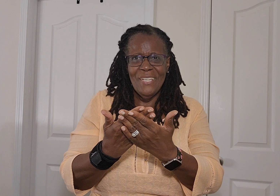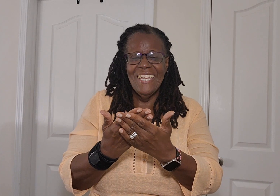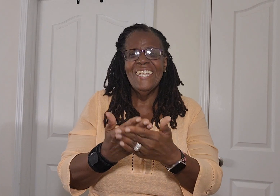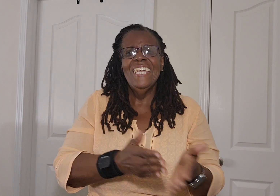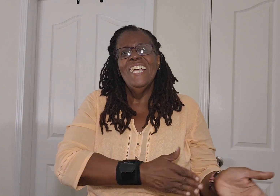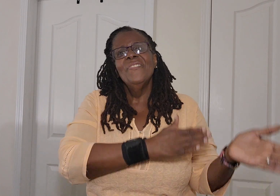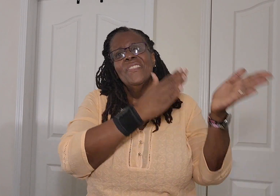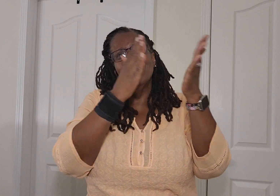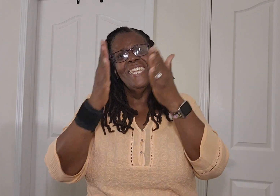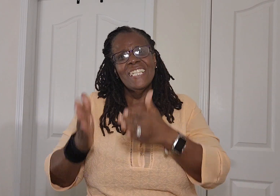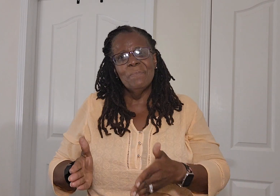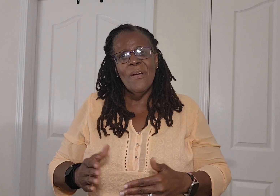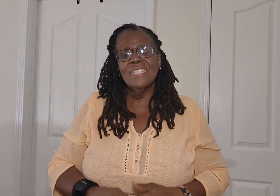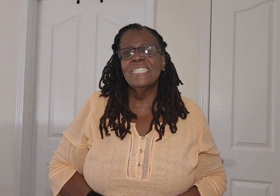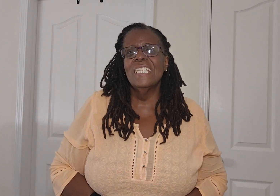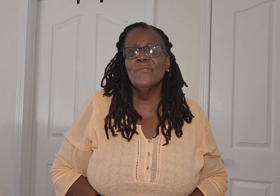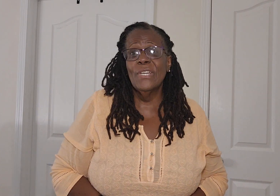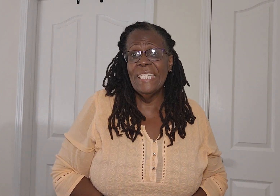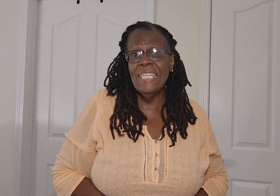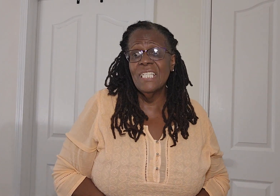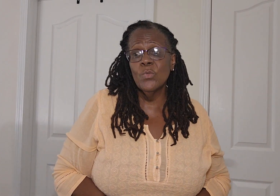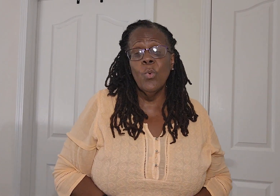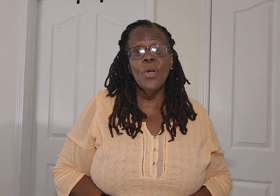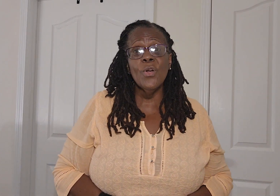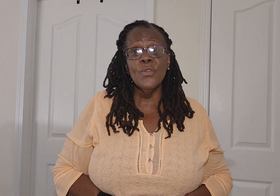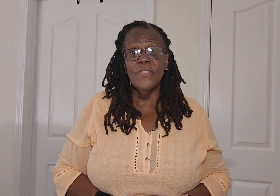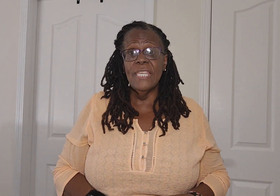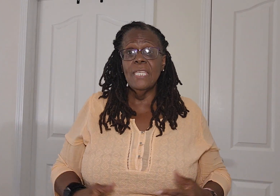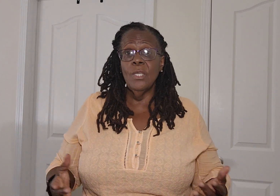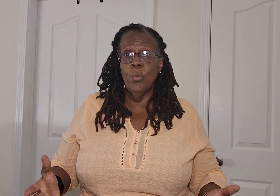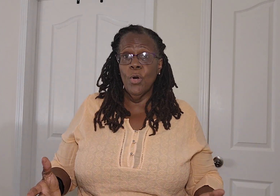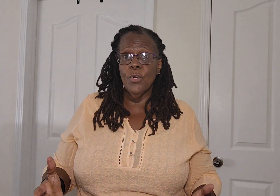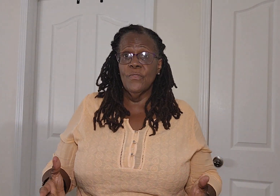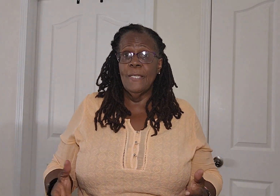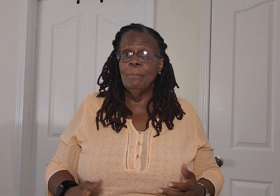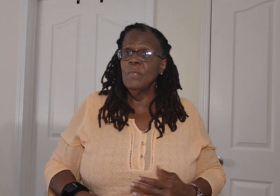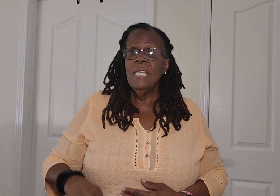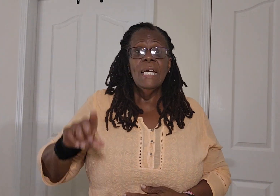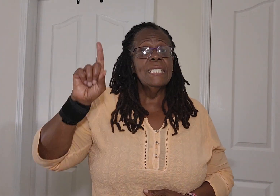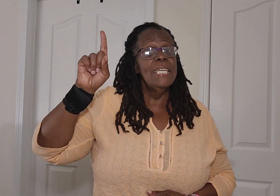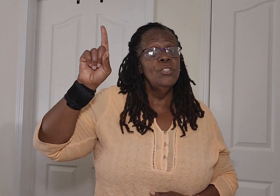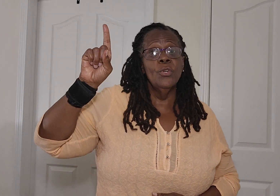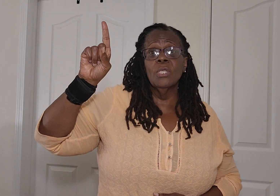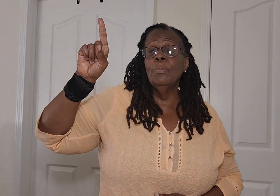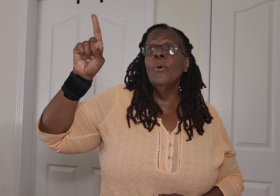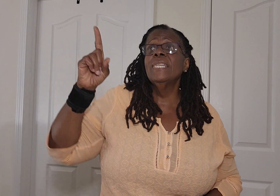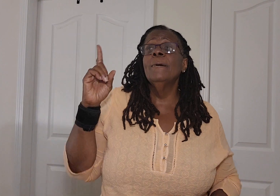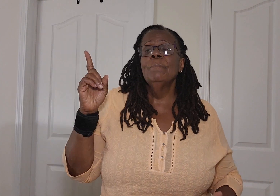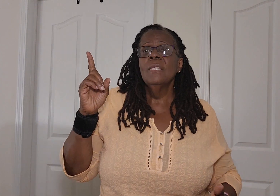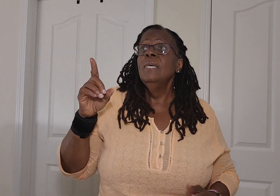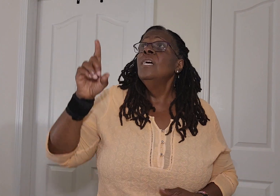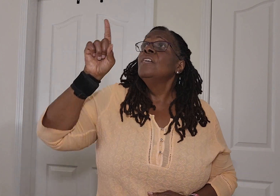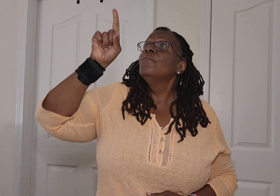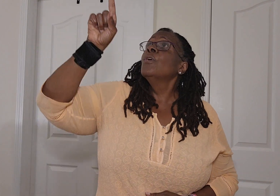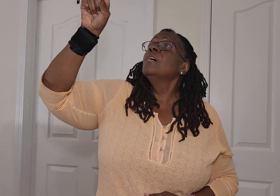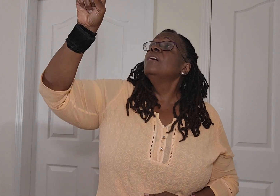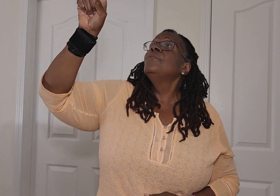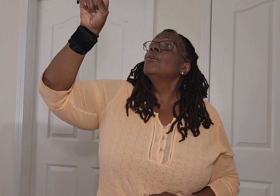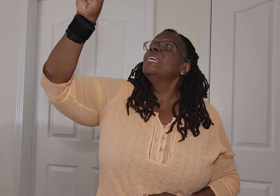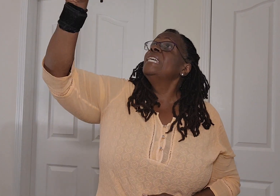Okay? Then the next part says, for he is worthy, worthy. Again, you're going to point up. For